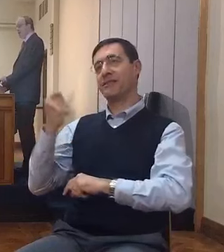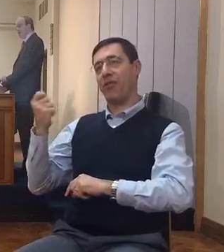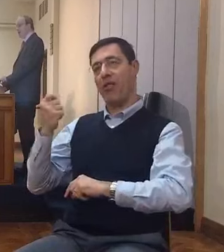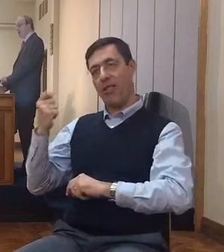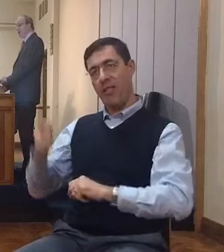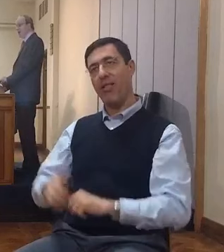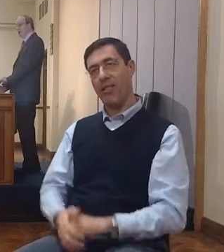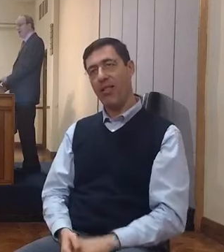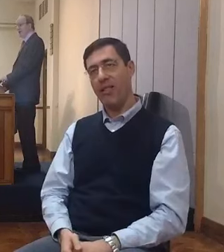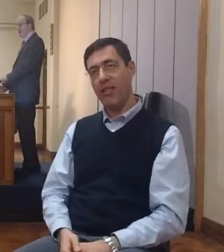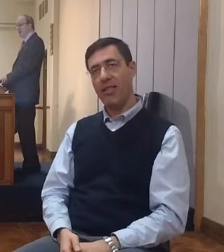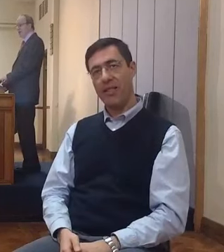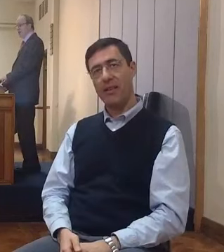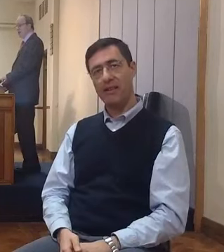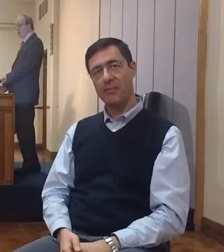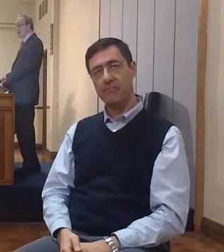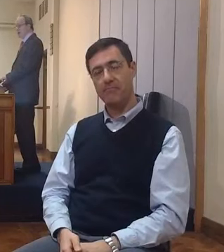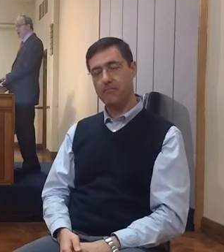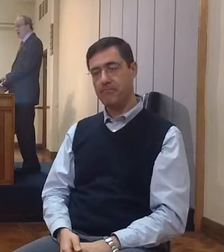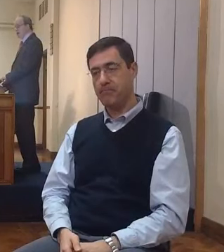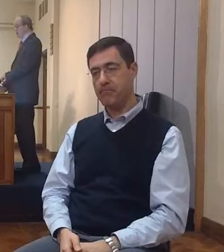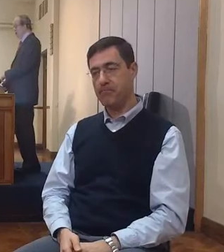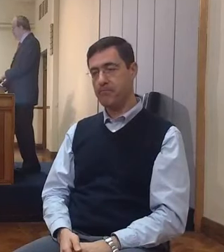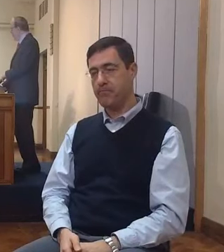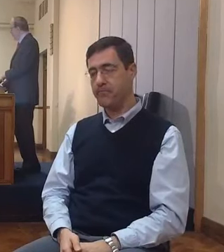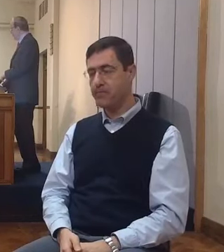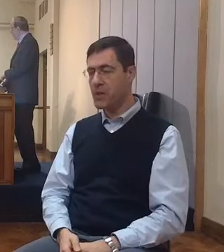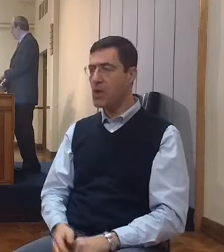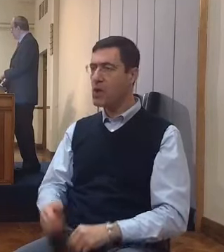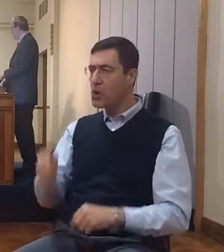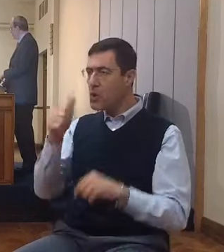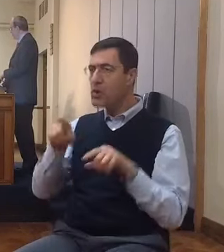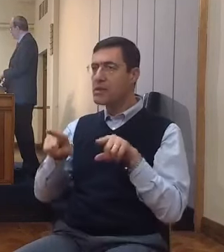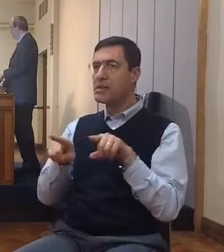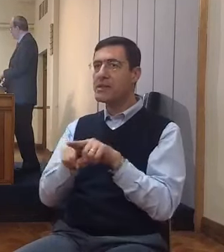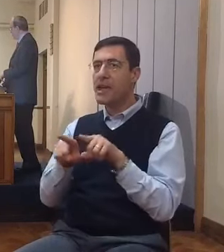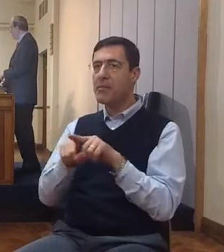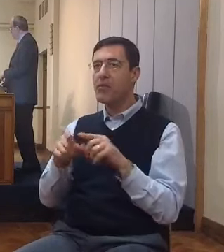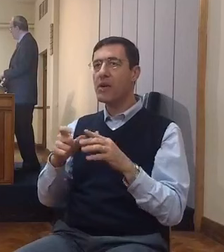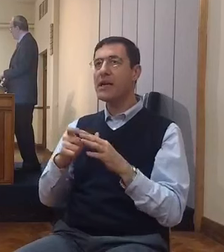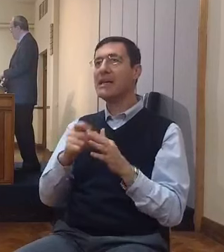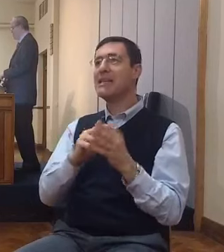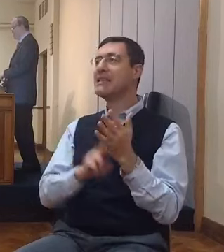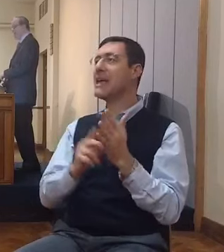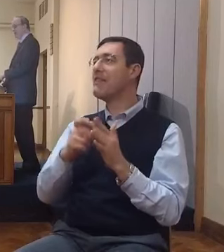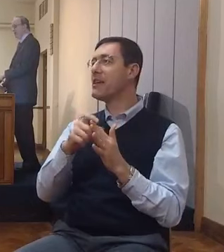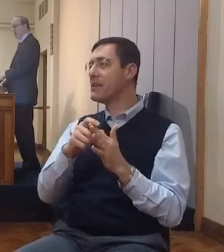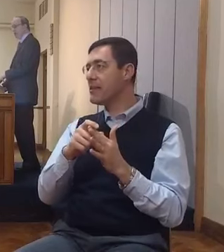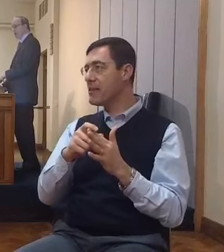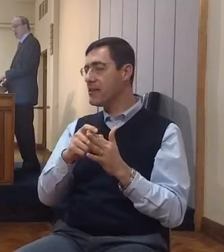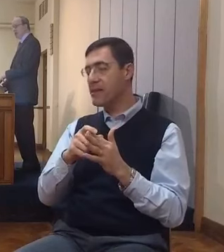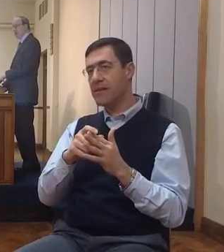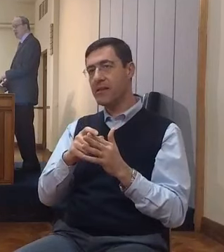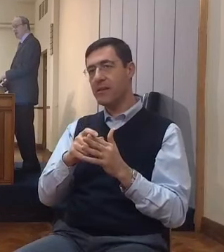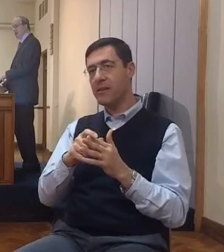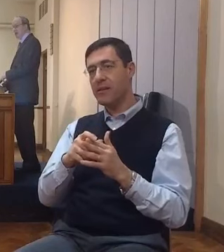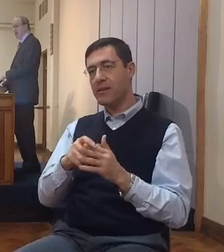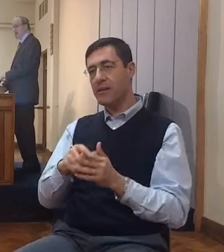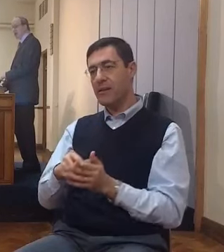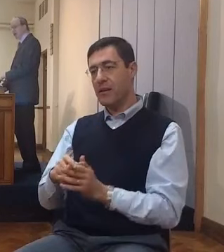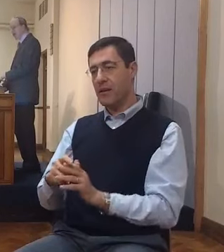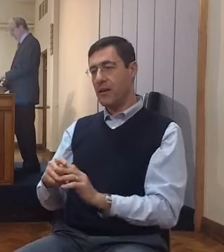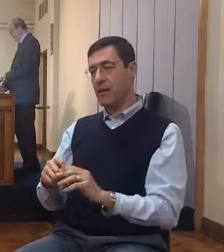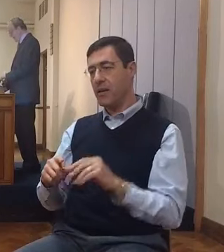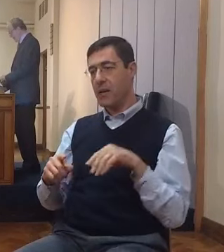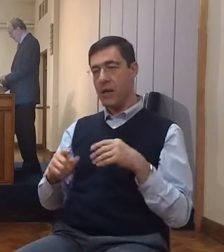from periods in the life of David, there was never success for Israel as there was under Joshua.